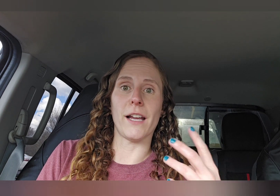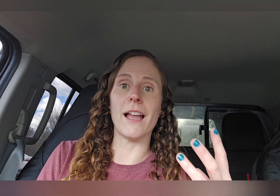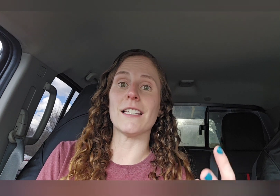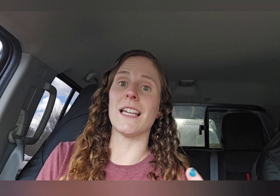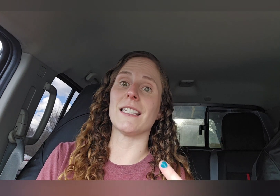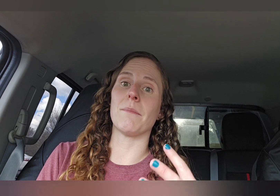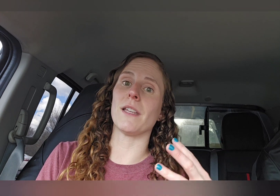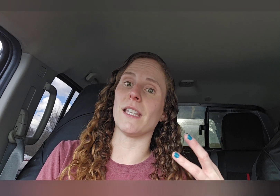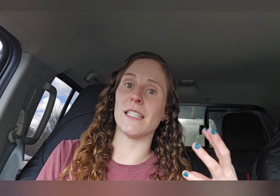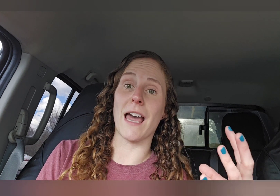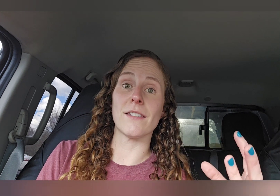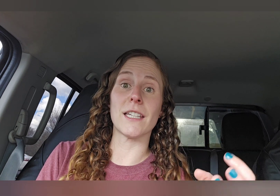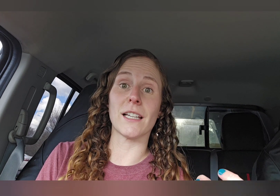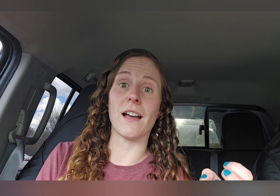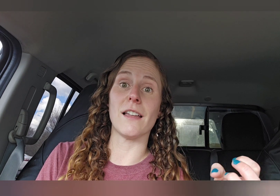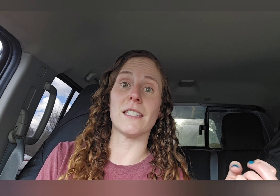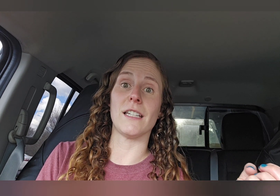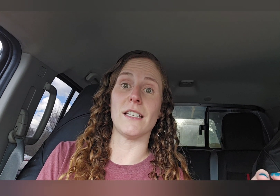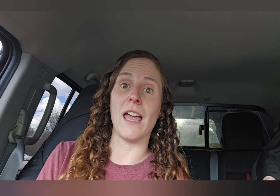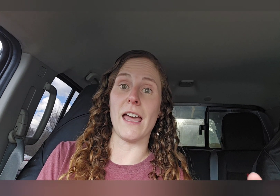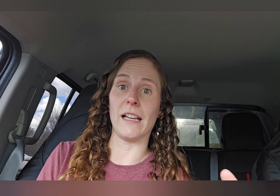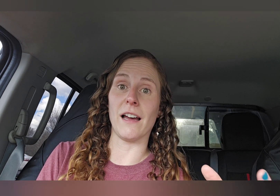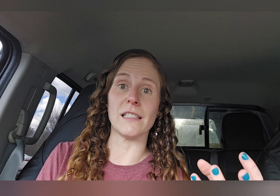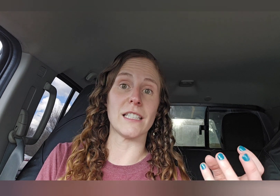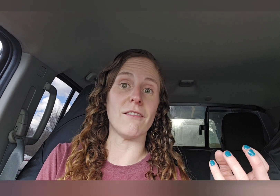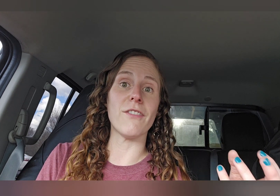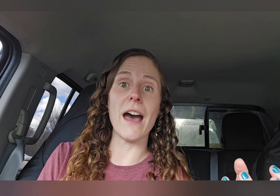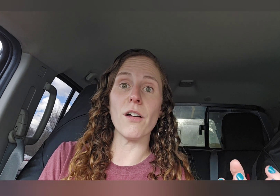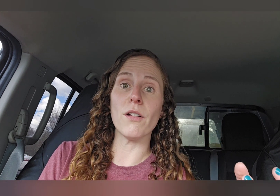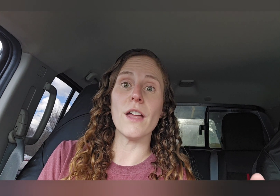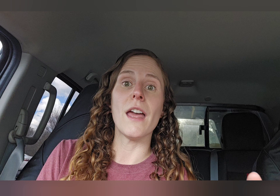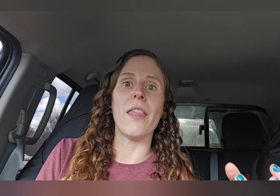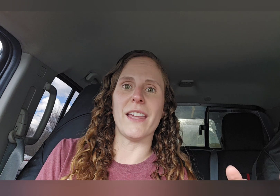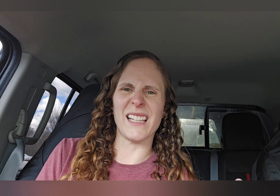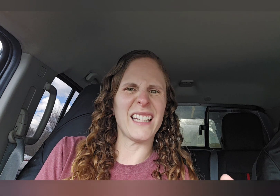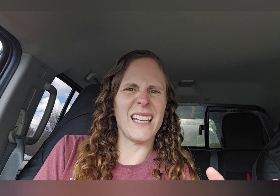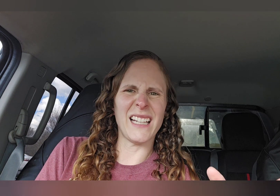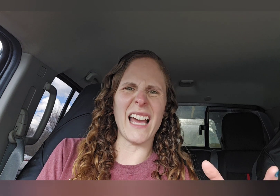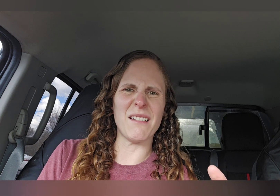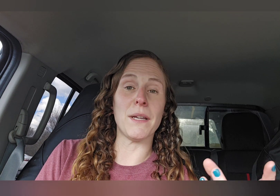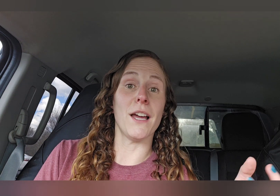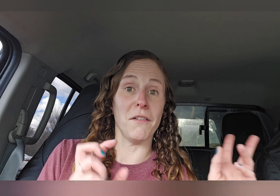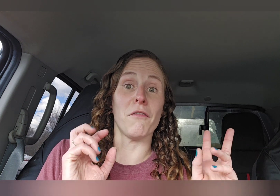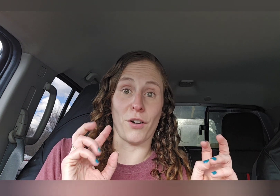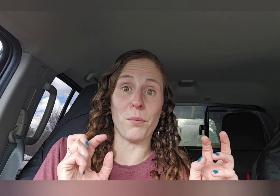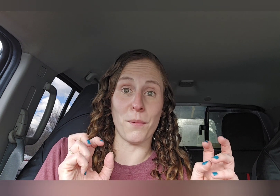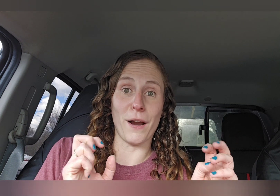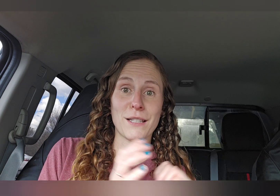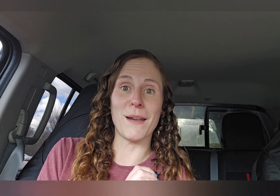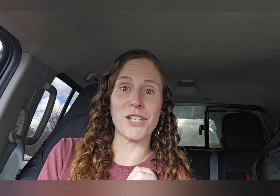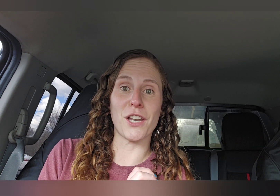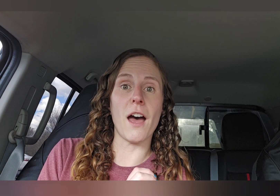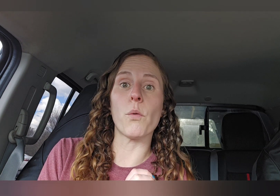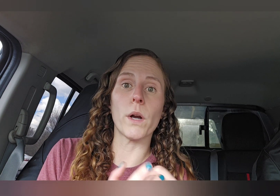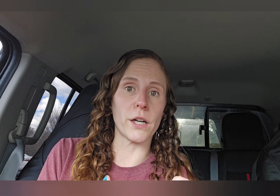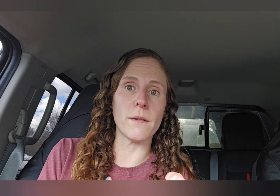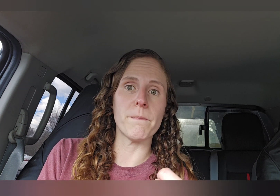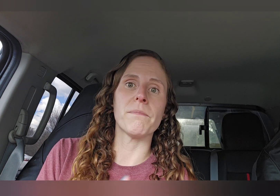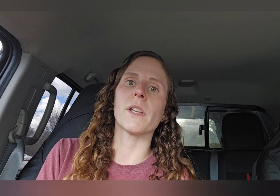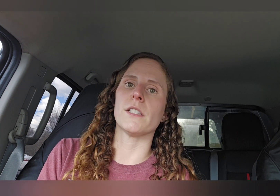kind of say something that sounds like a consonant and a consonant vowel that can kind of be a verbal approximation of a word. So